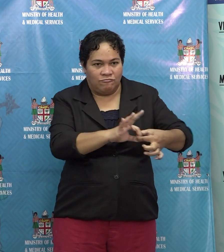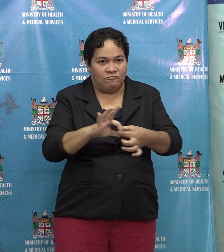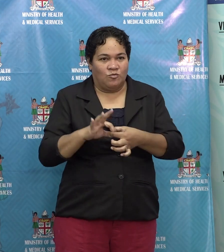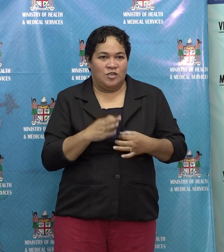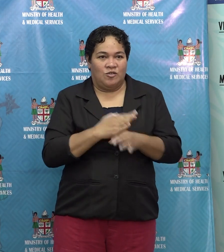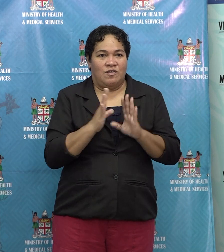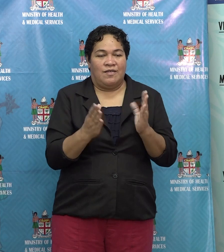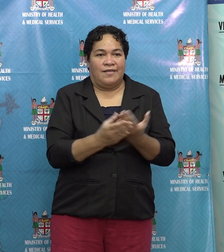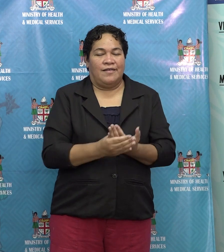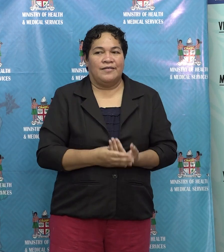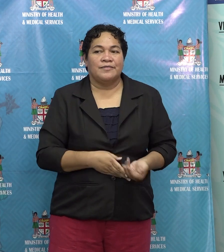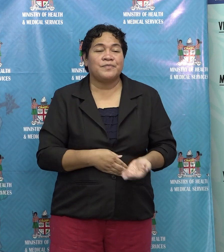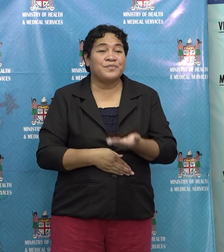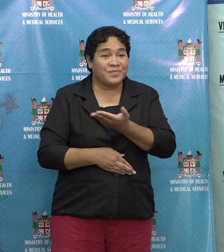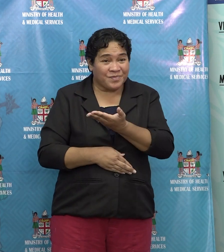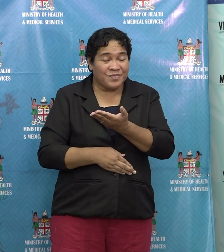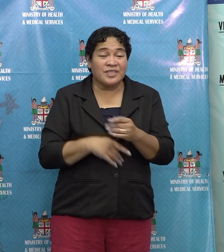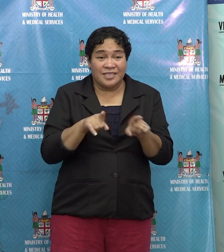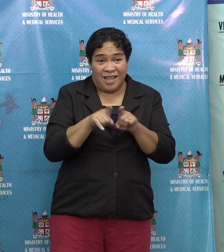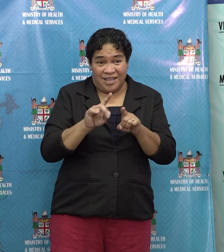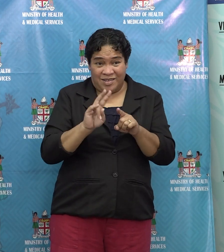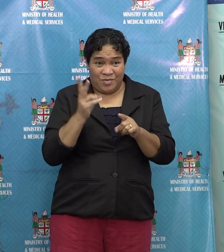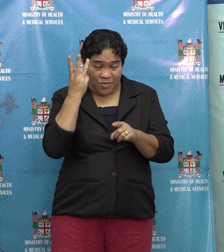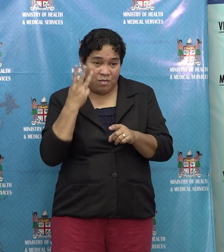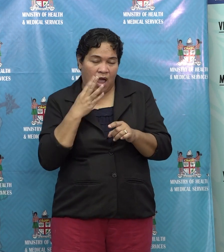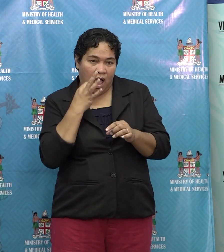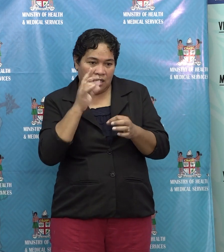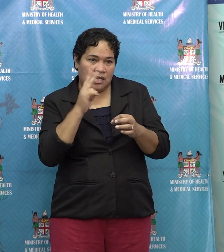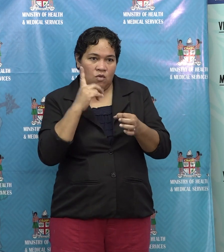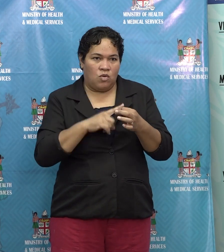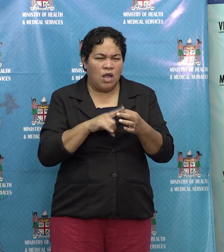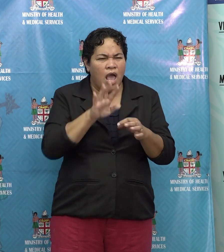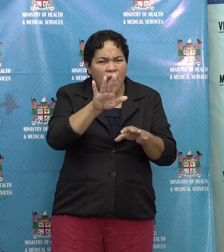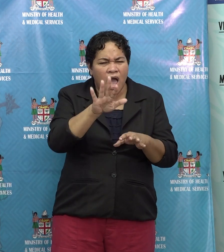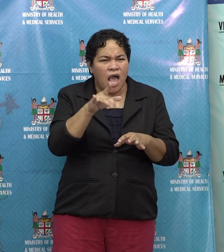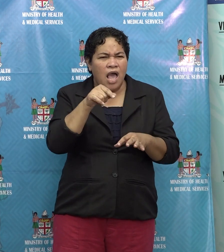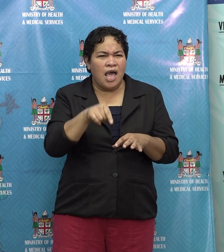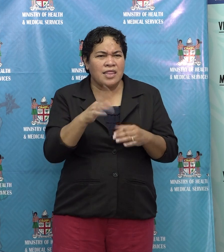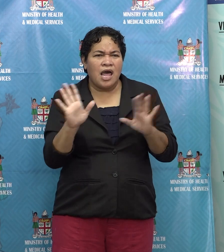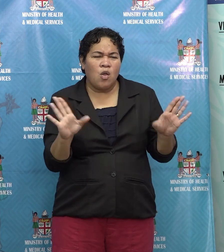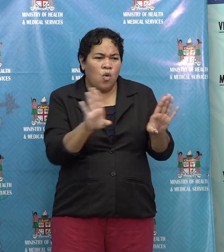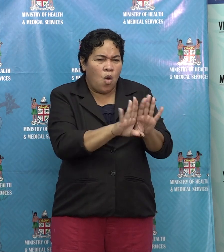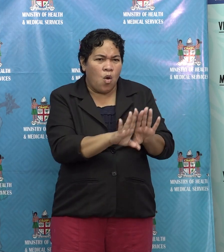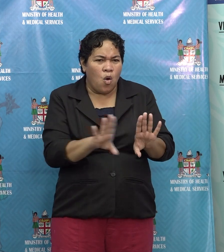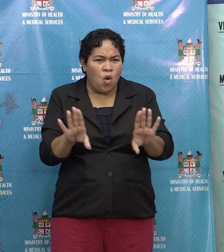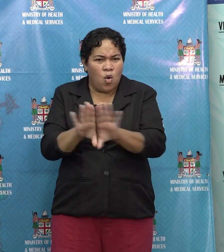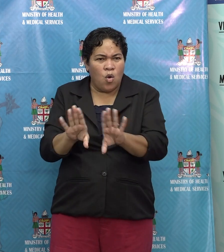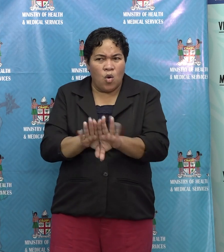And just the lockdowns that you mentioned, you had highlighted that no policy has been taken off the table, and you've been talking a lot